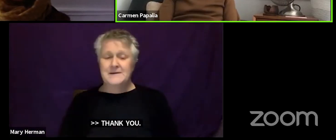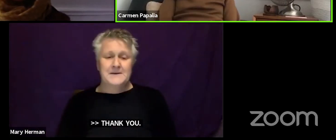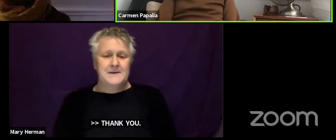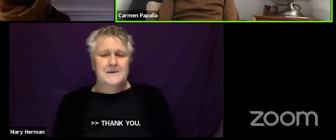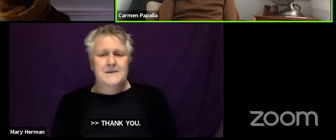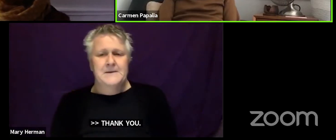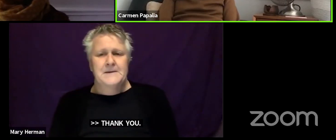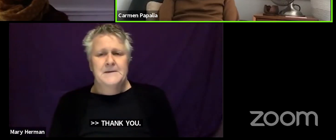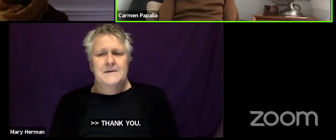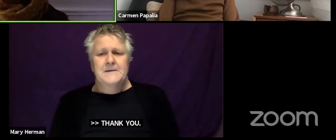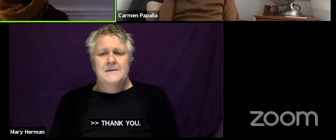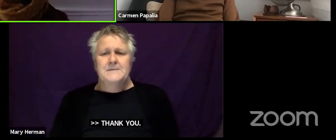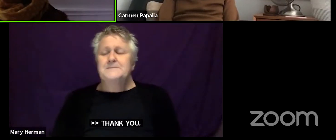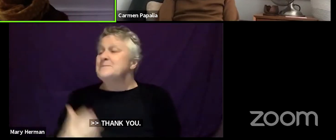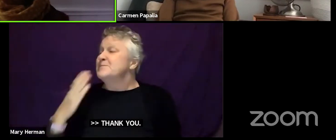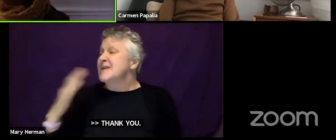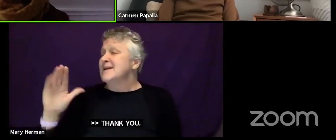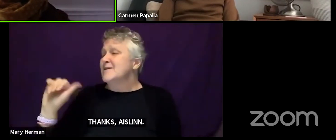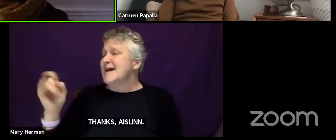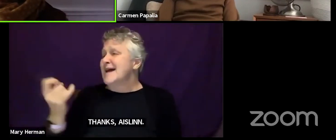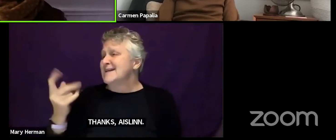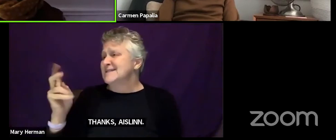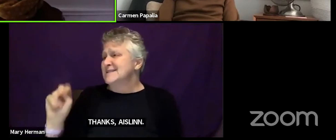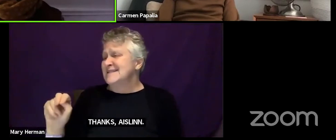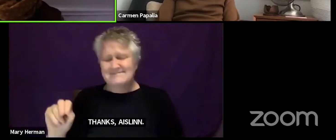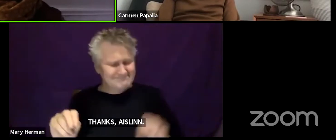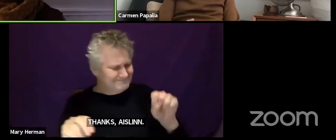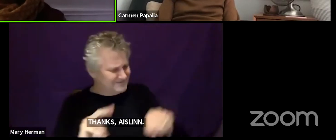Thanks, Aislinn. Yeah, of course. Thank you, Carmen.